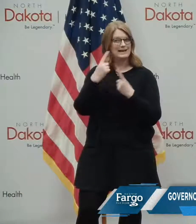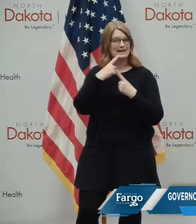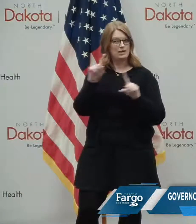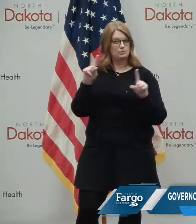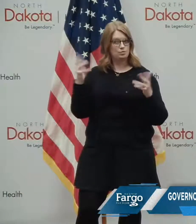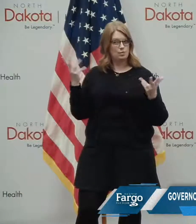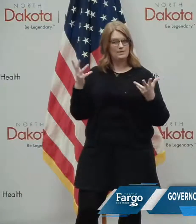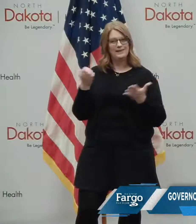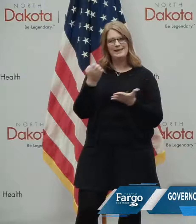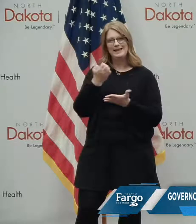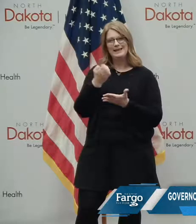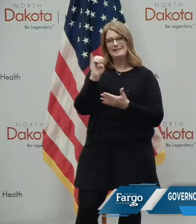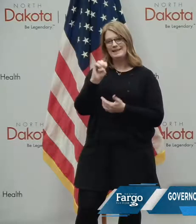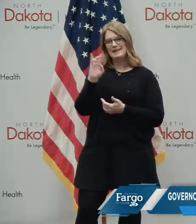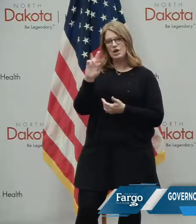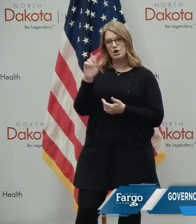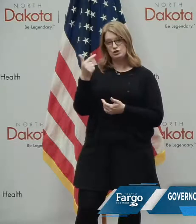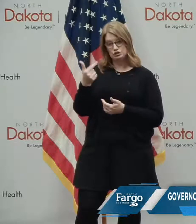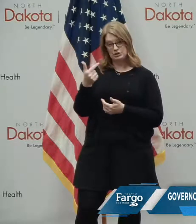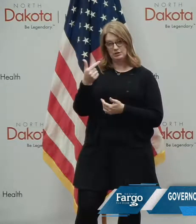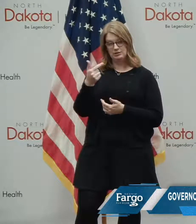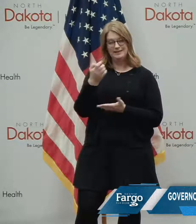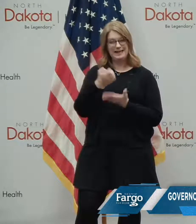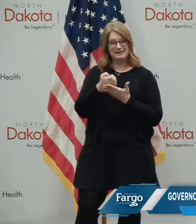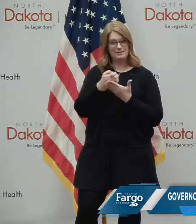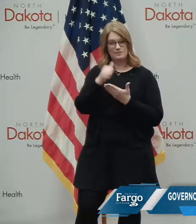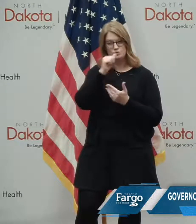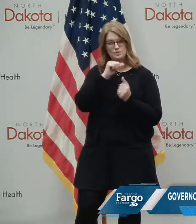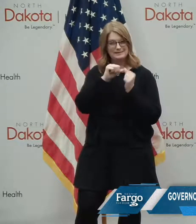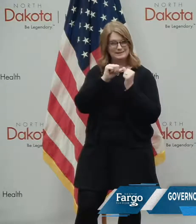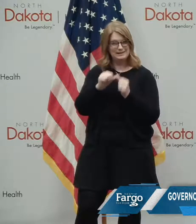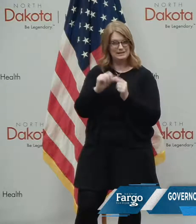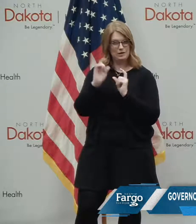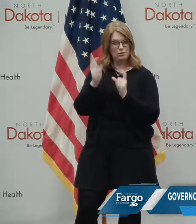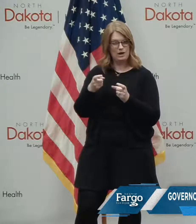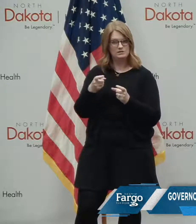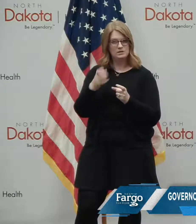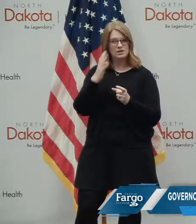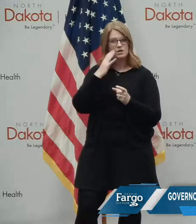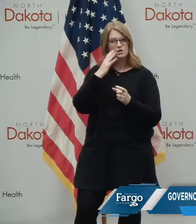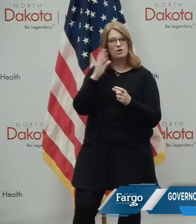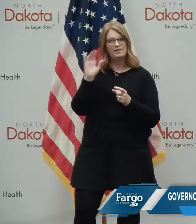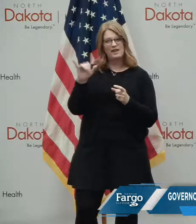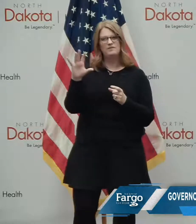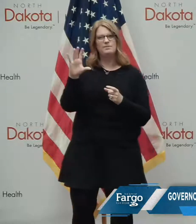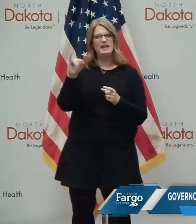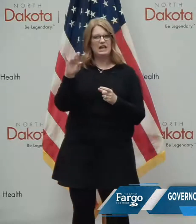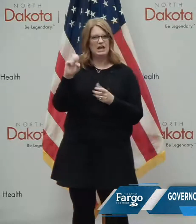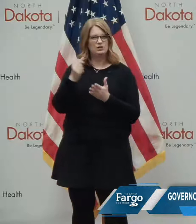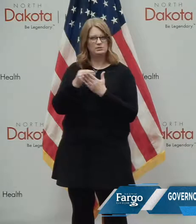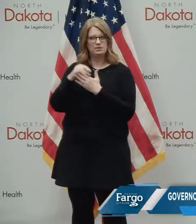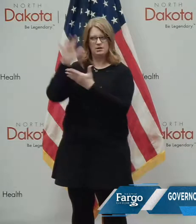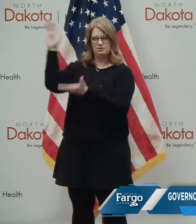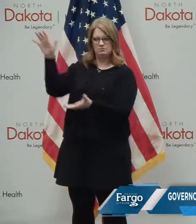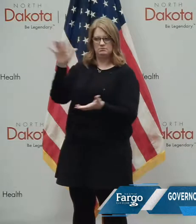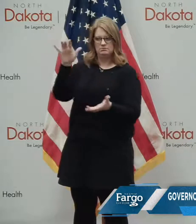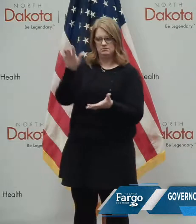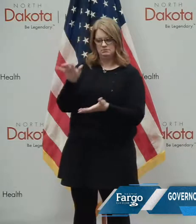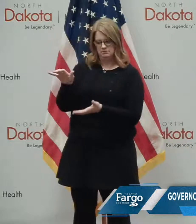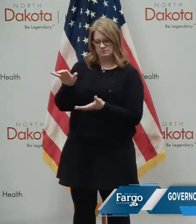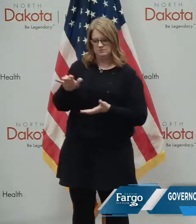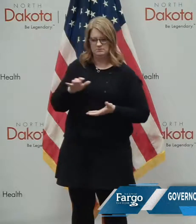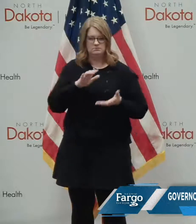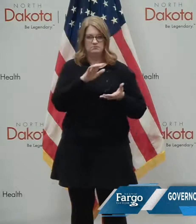the economic resiliency grants, these were the grants that came from the federal coronavirus relief funds, that were approved